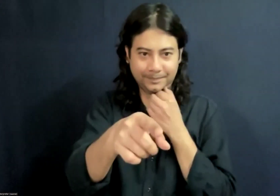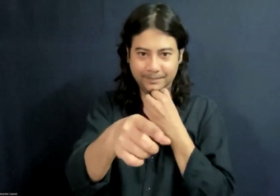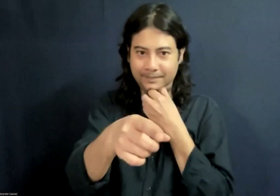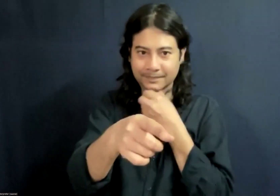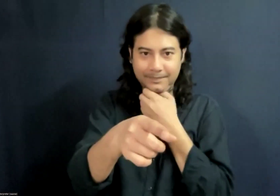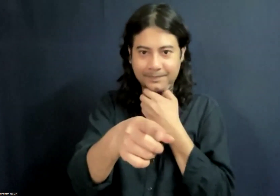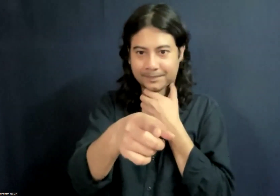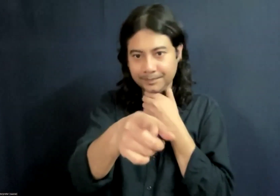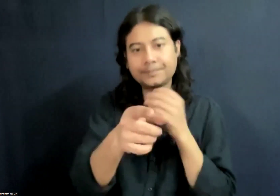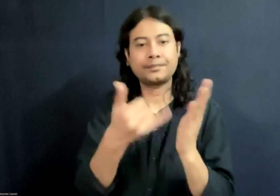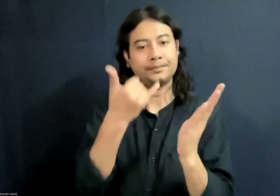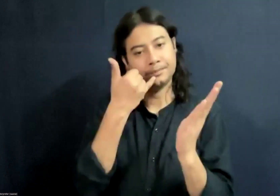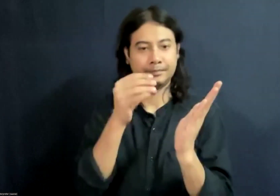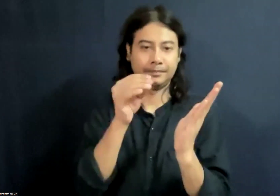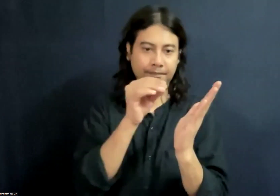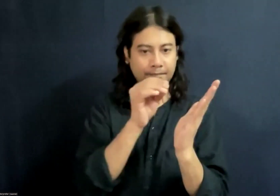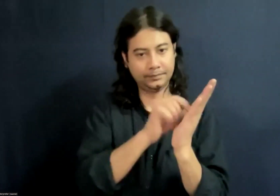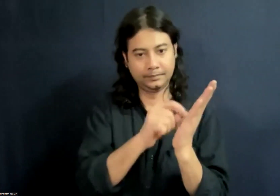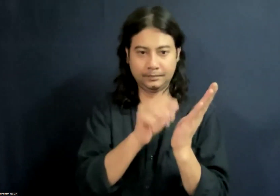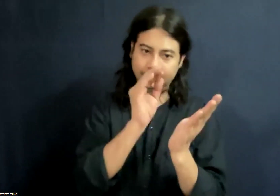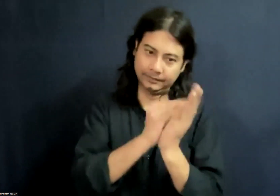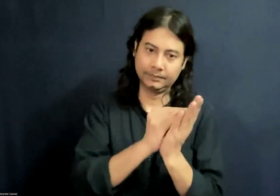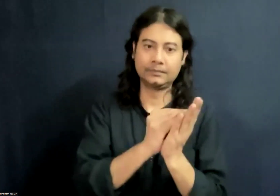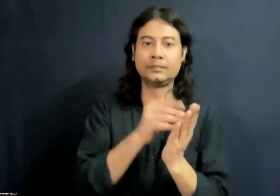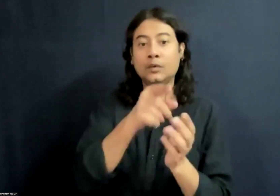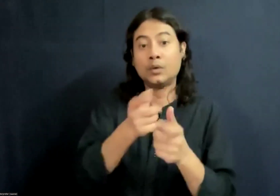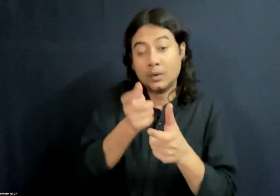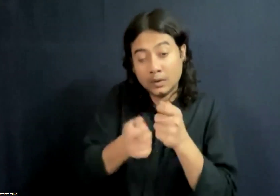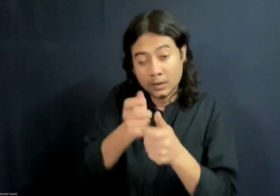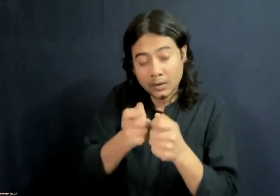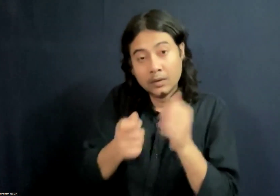You can note down my number. If you can type, you can send it to me. I'll reply to your question.